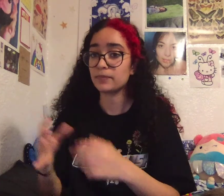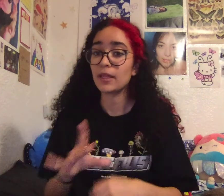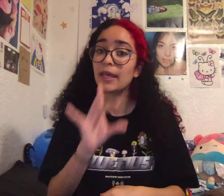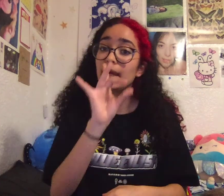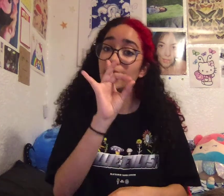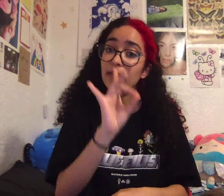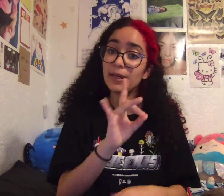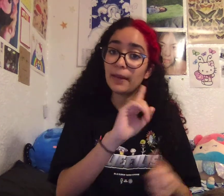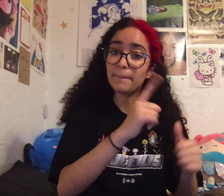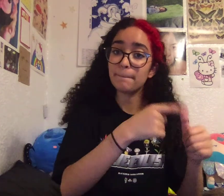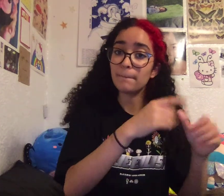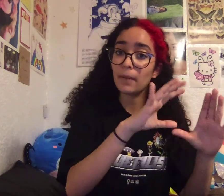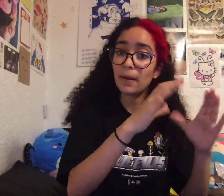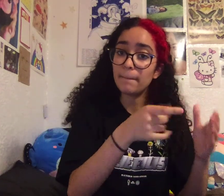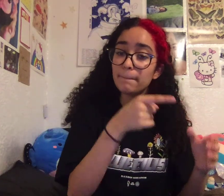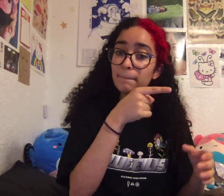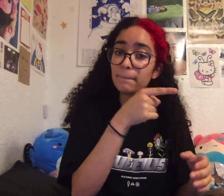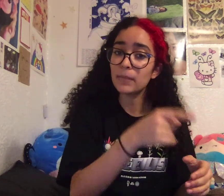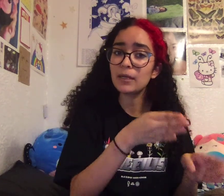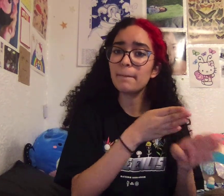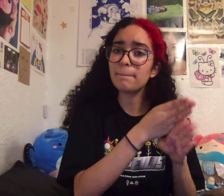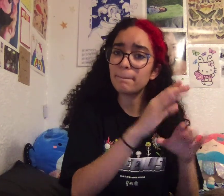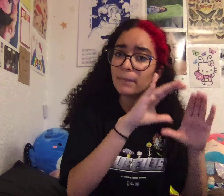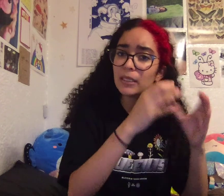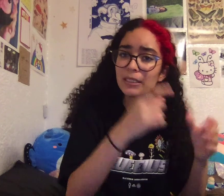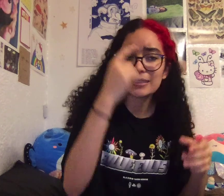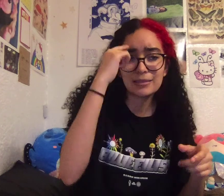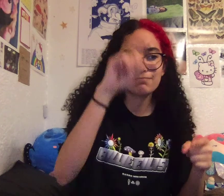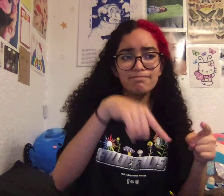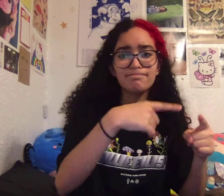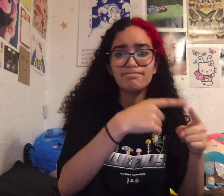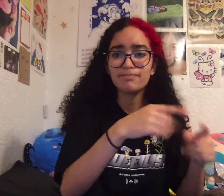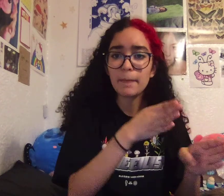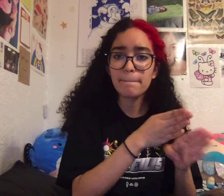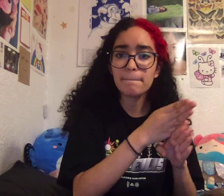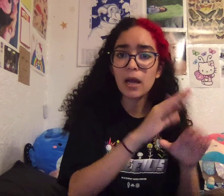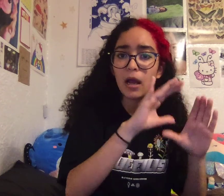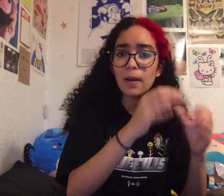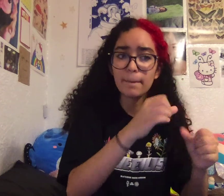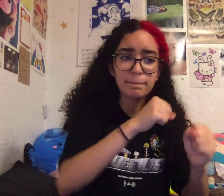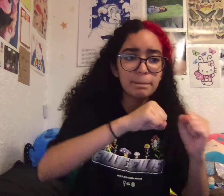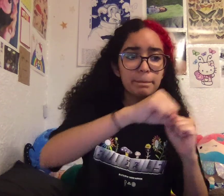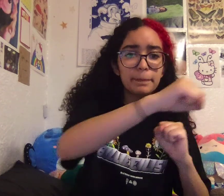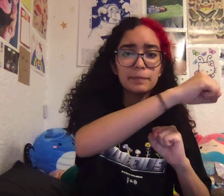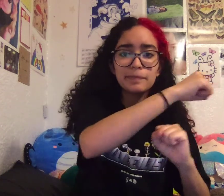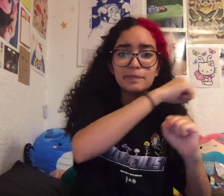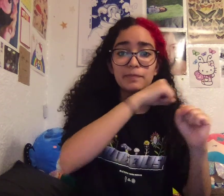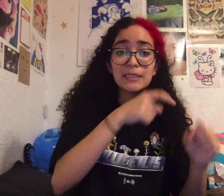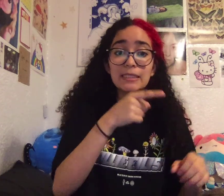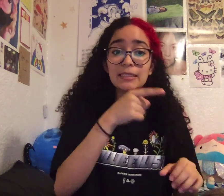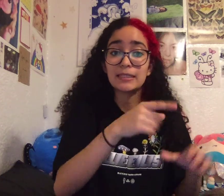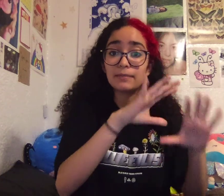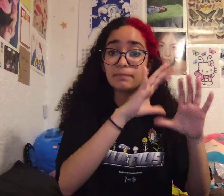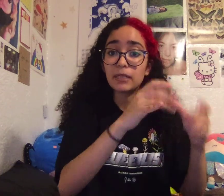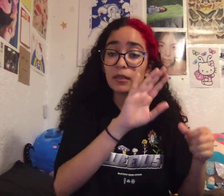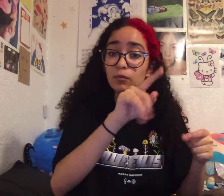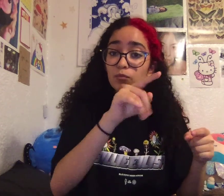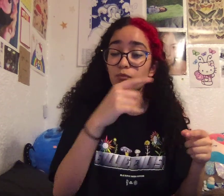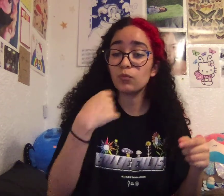main planets that you think of, the main planets that are circling around the sun, and these are the planets we're going to be studying in